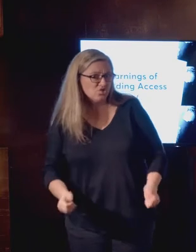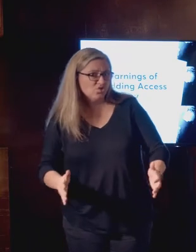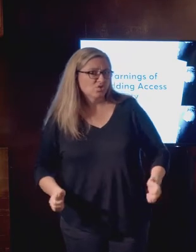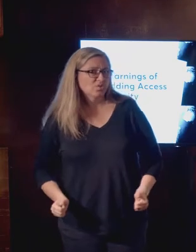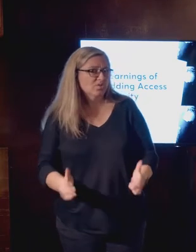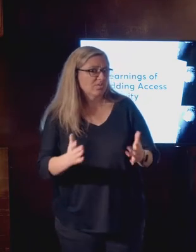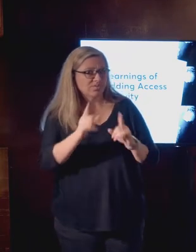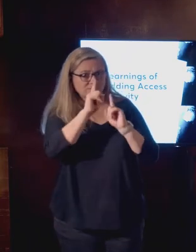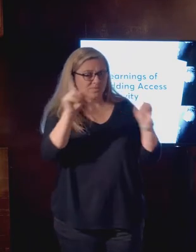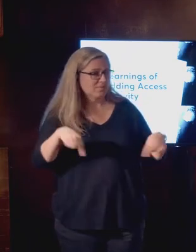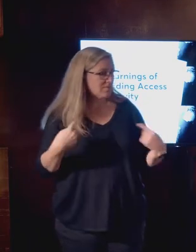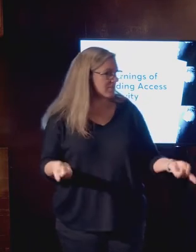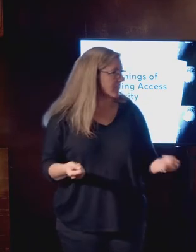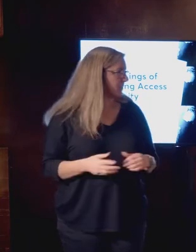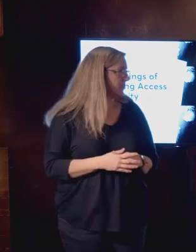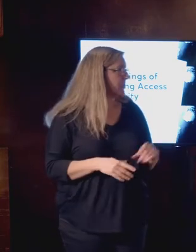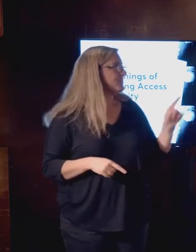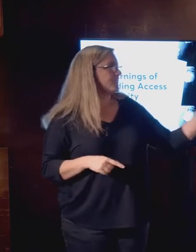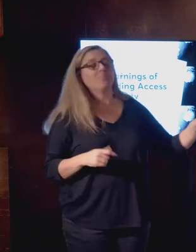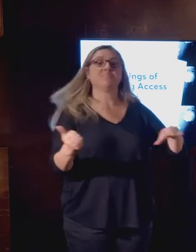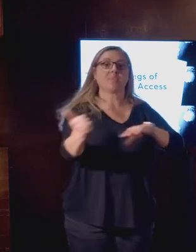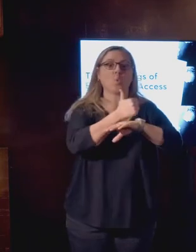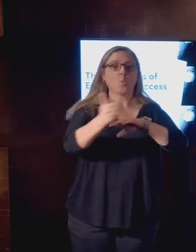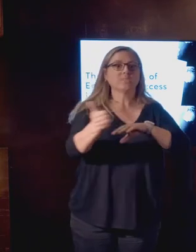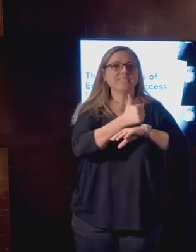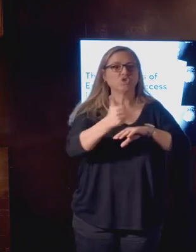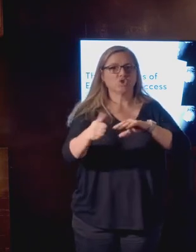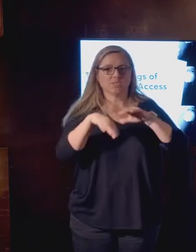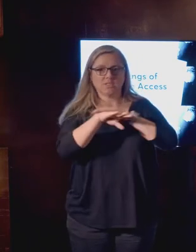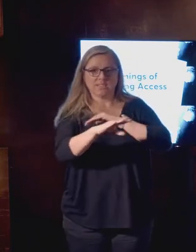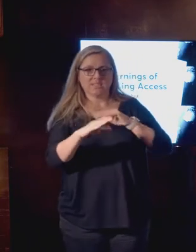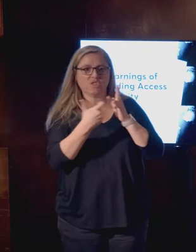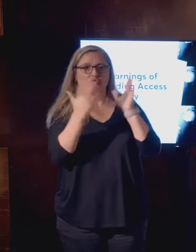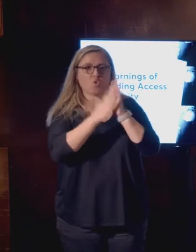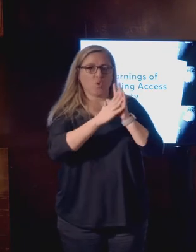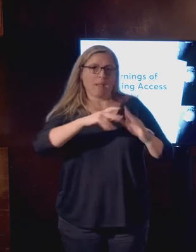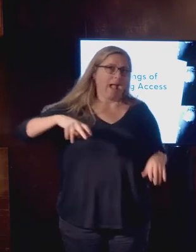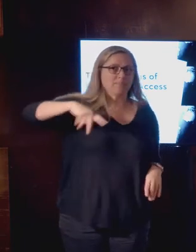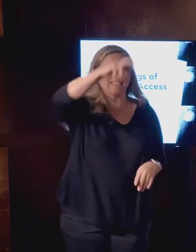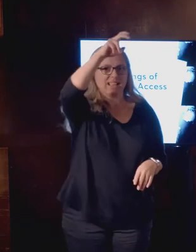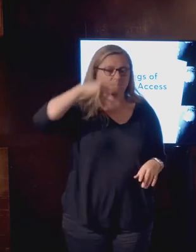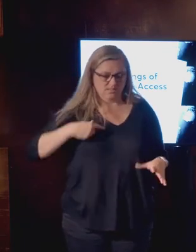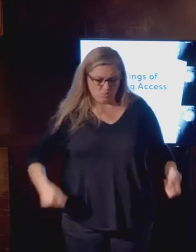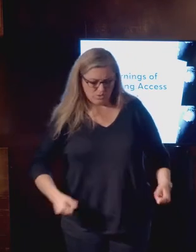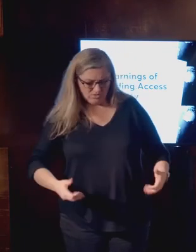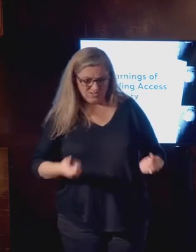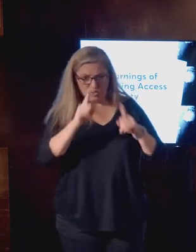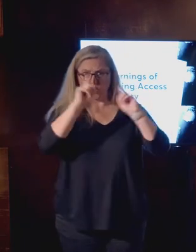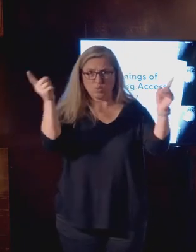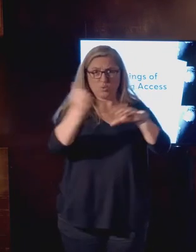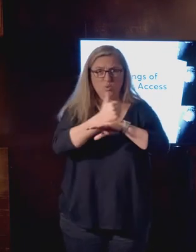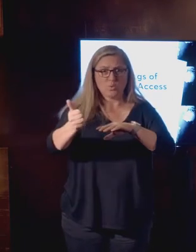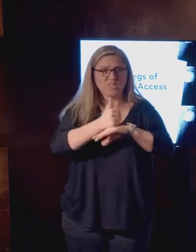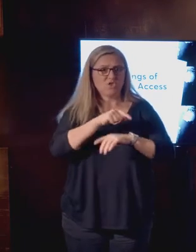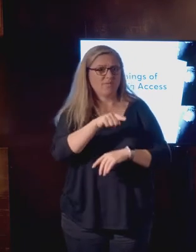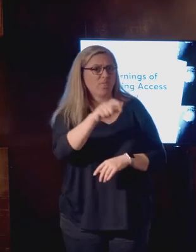that. There's an idea. And casting, I've been to auditions where it's in a room upstairs. So if you were in a wheelchair, there's no way you could audition for that